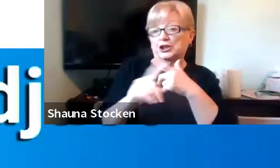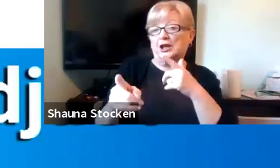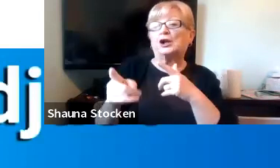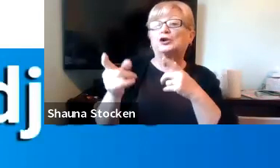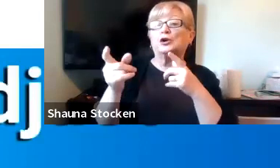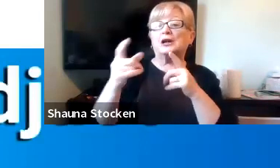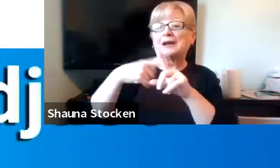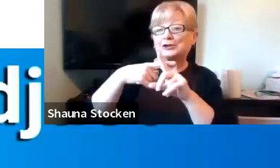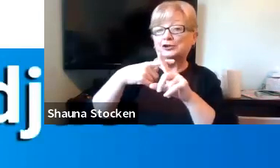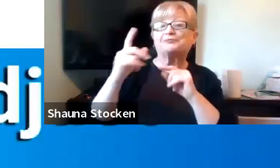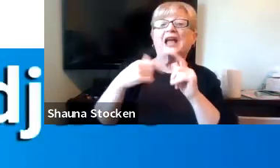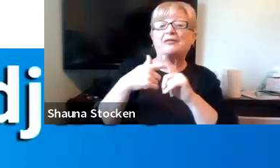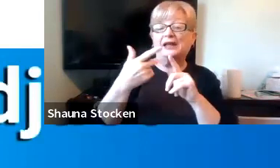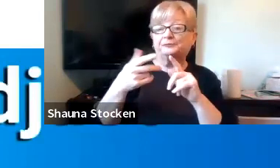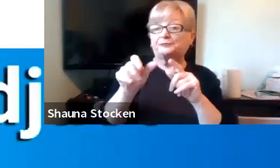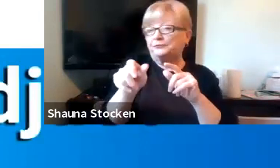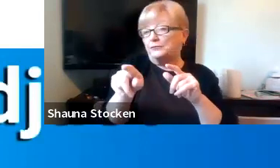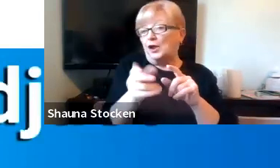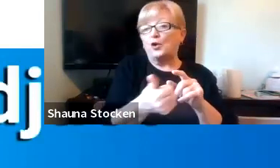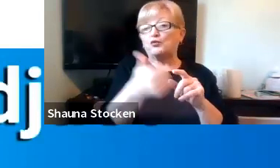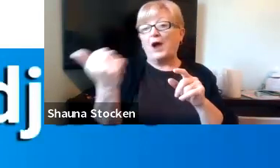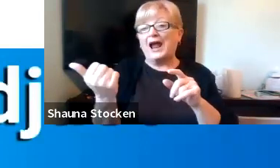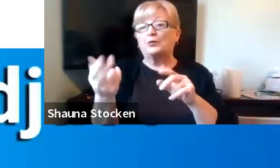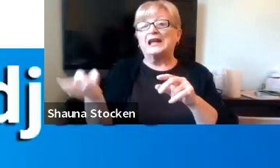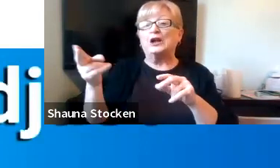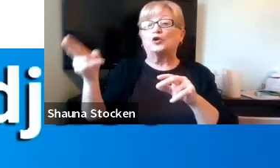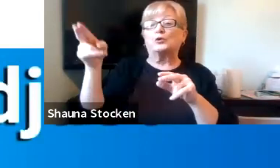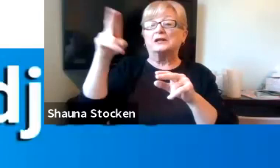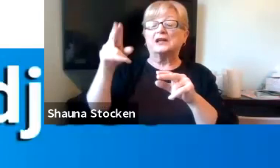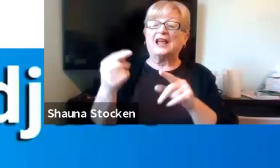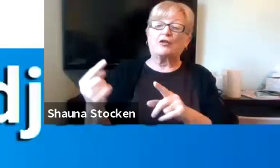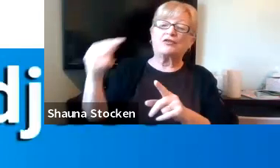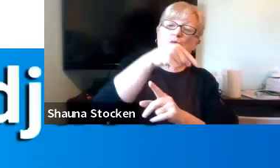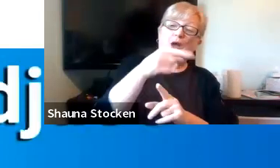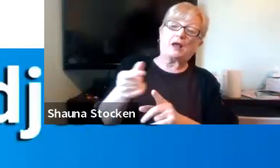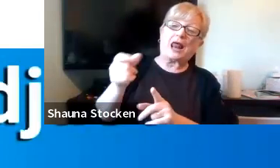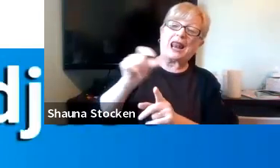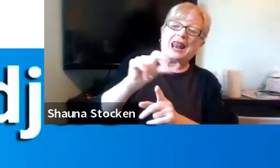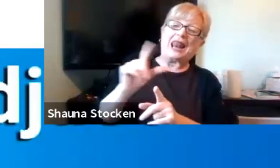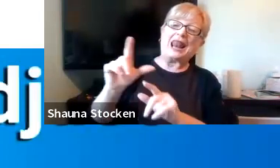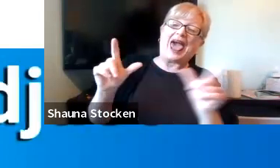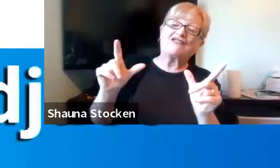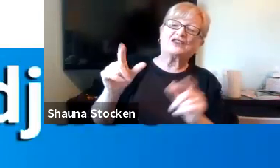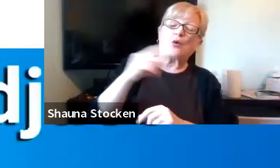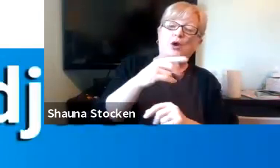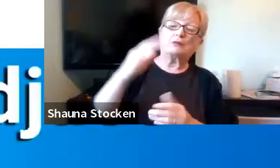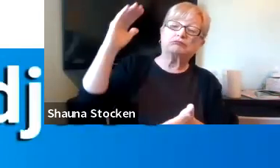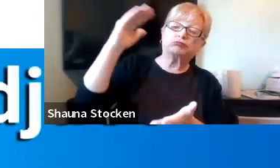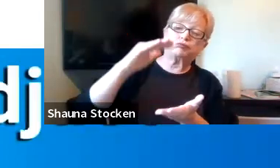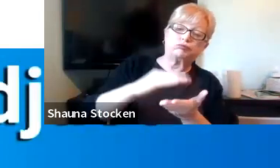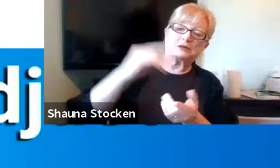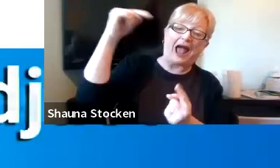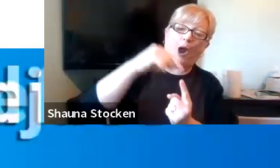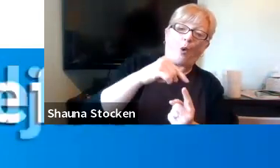knob to the right increases and turning the knob to the left decreases. We will turn the knob to the right until